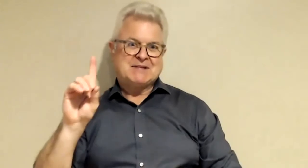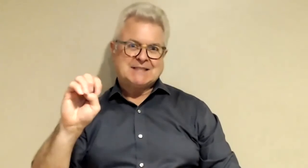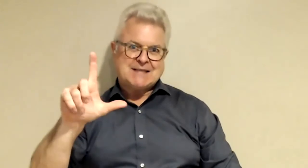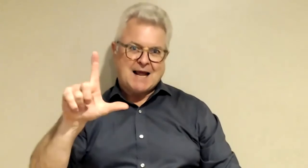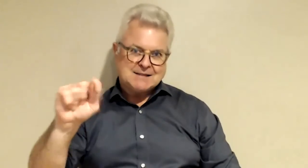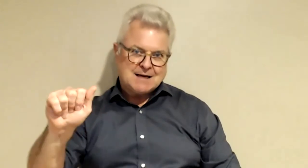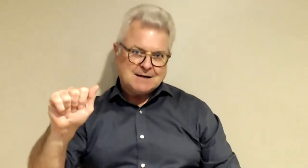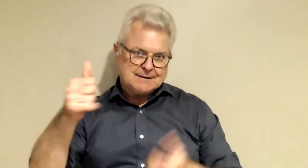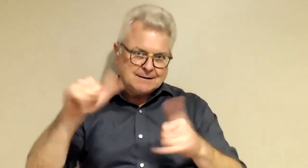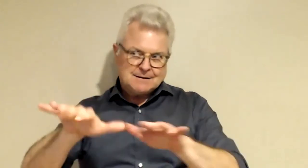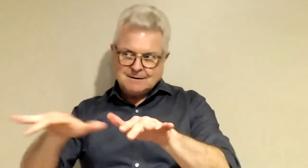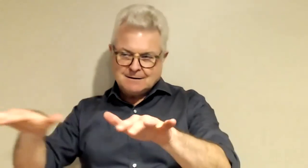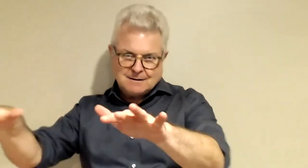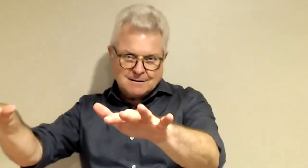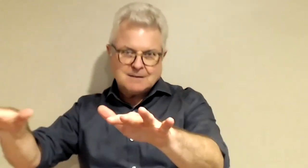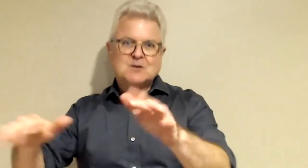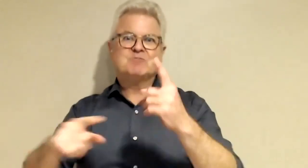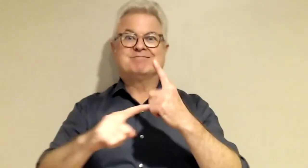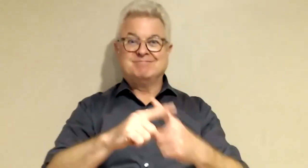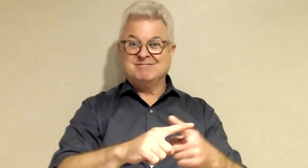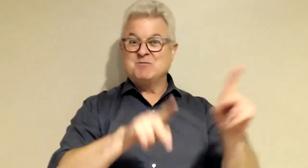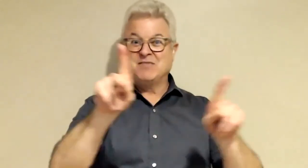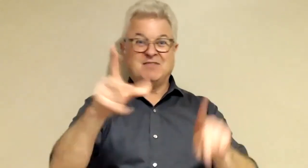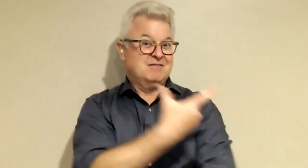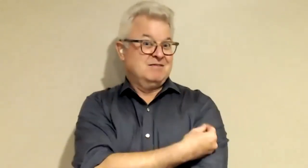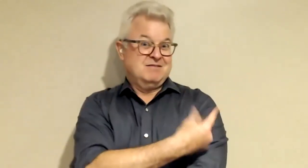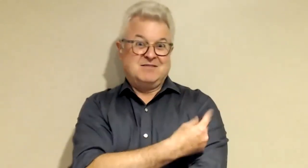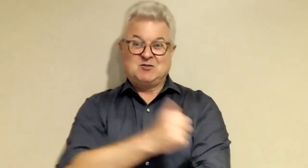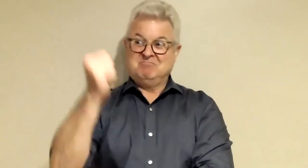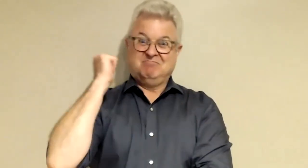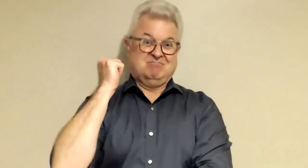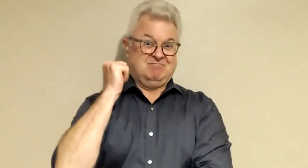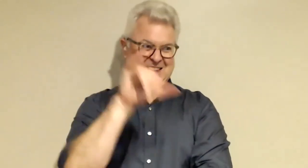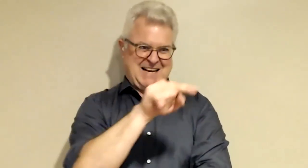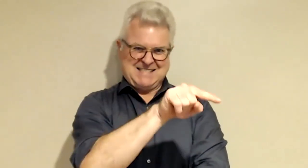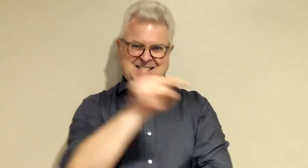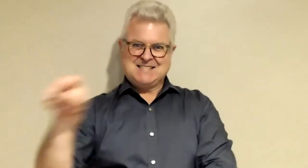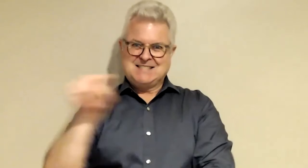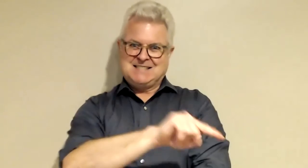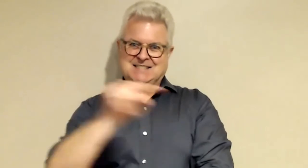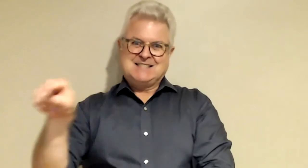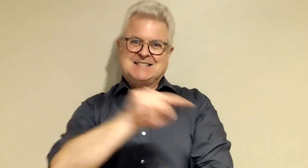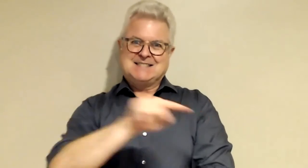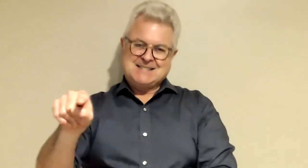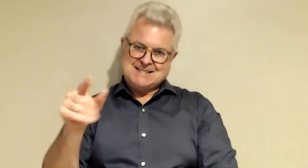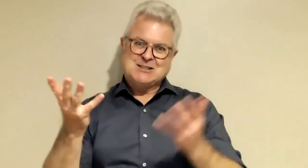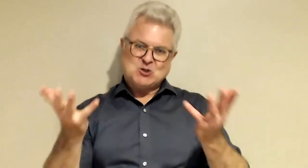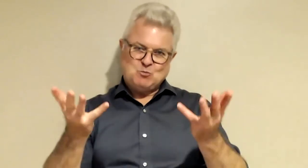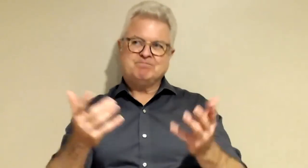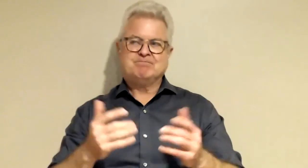us, okay, because of the Delta variant. And because of the fact that there are several people that have not gotten their